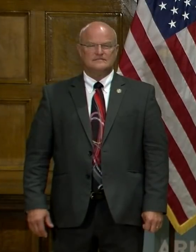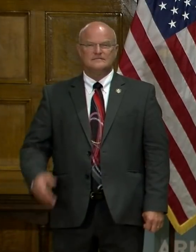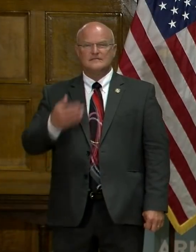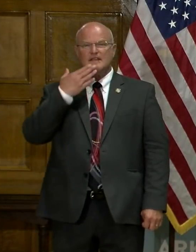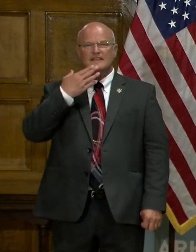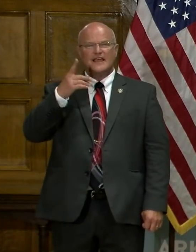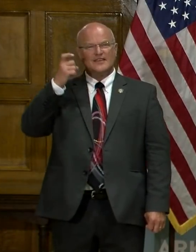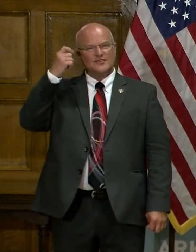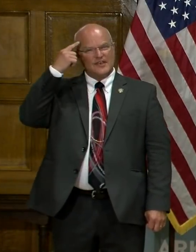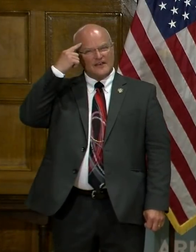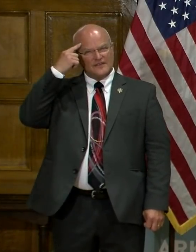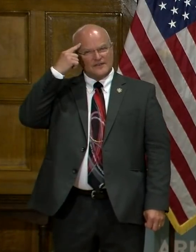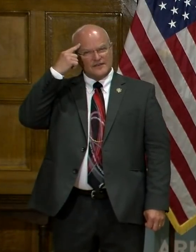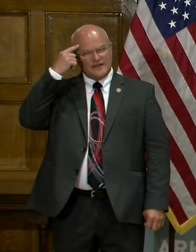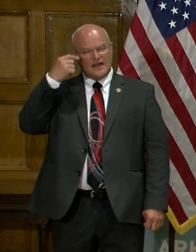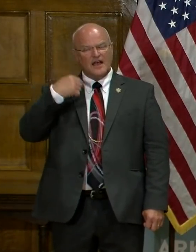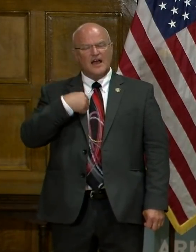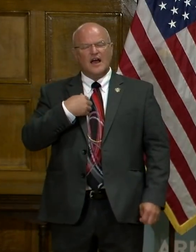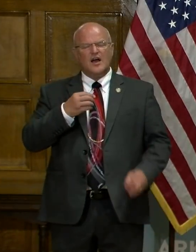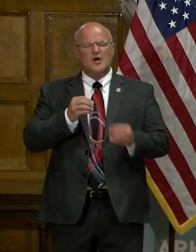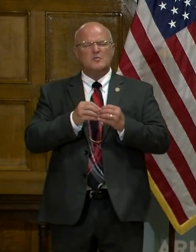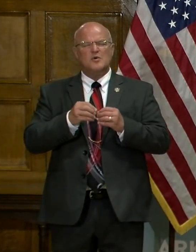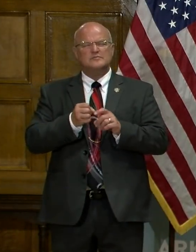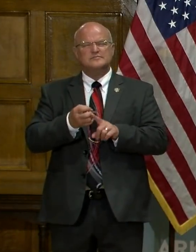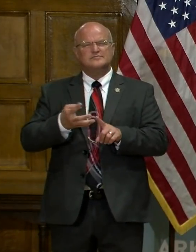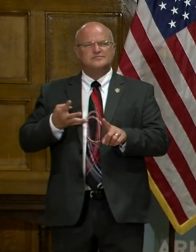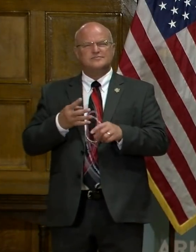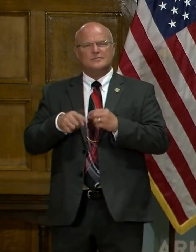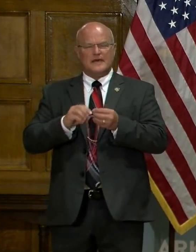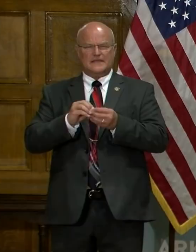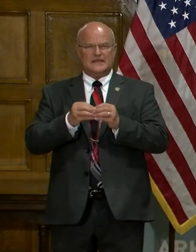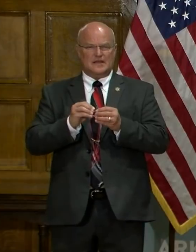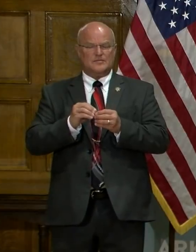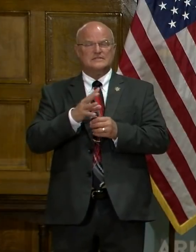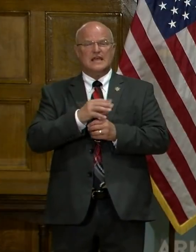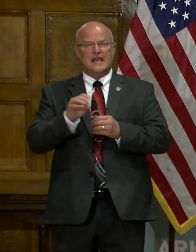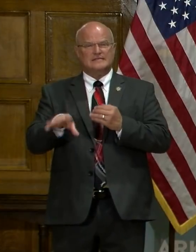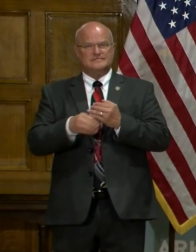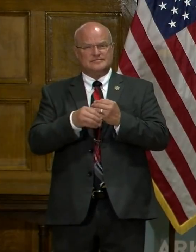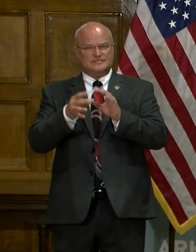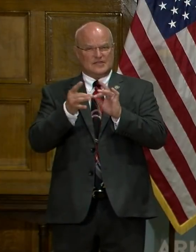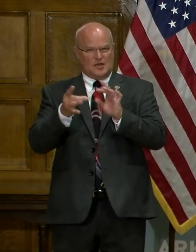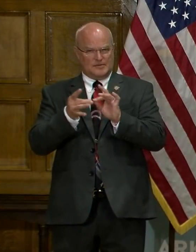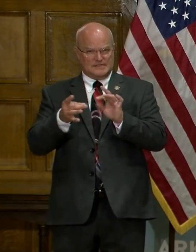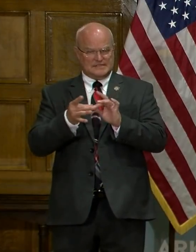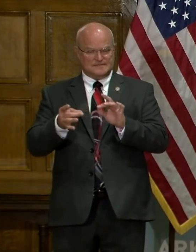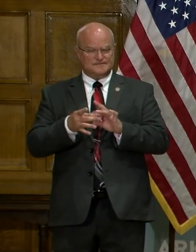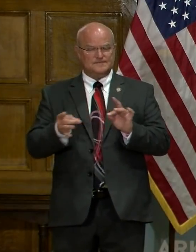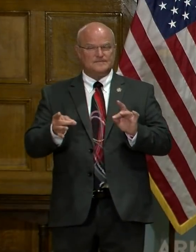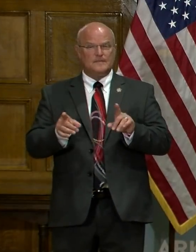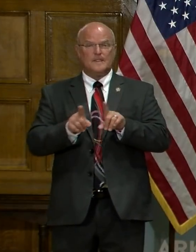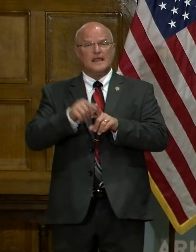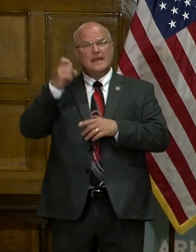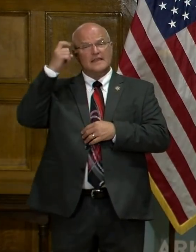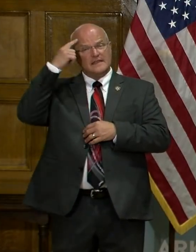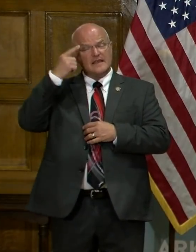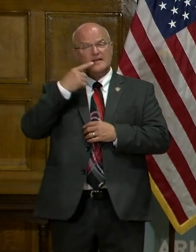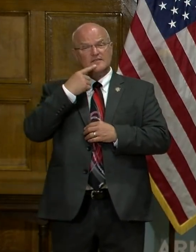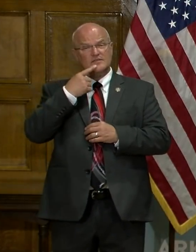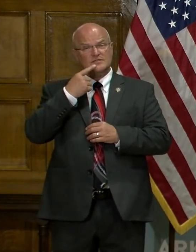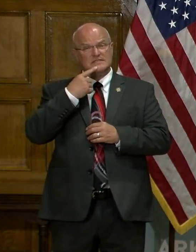Thank you, Governor. I'd like to give a few more details on the numbers and just make a few additional comments. As the Governor